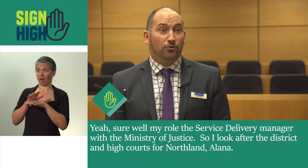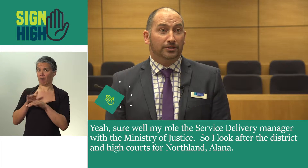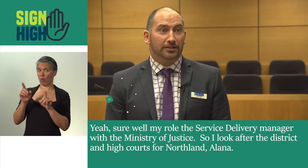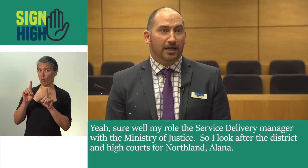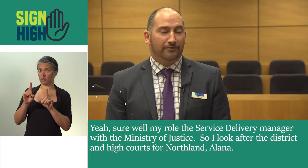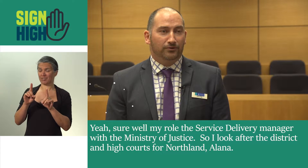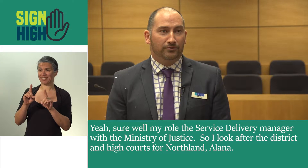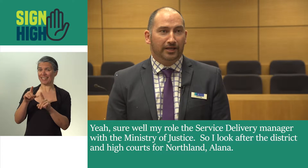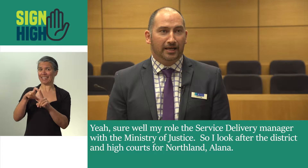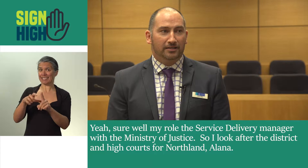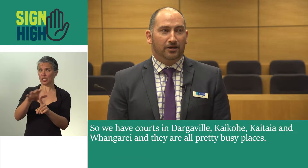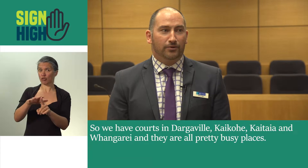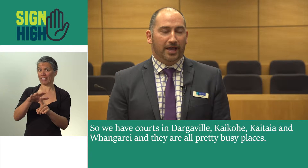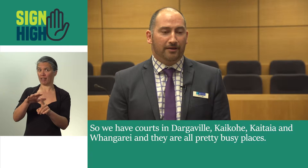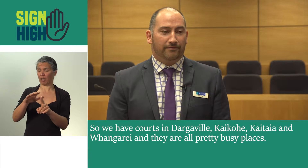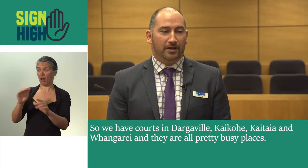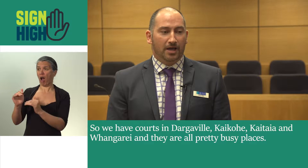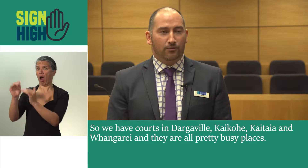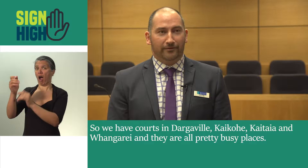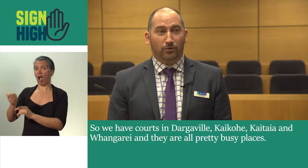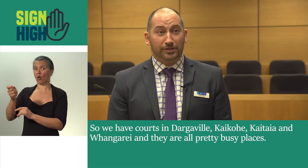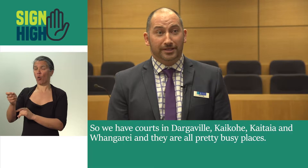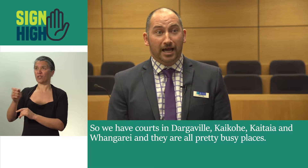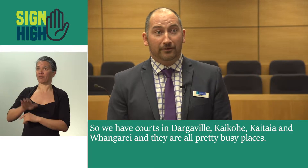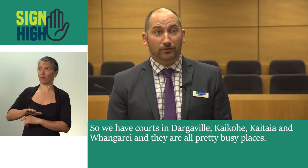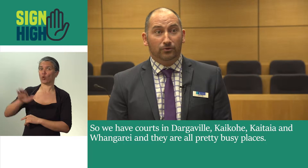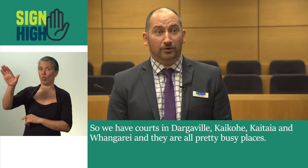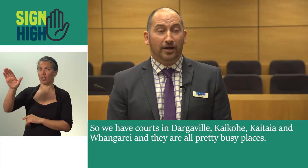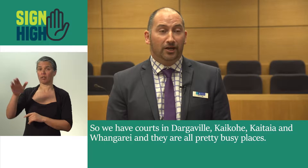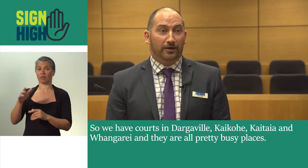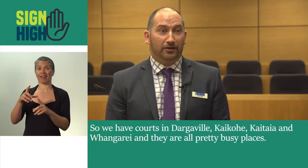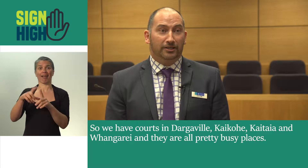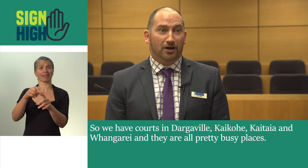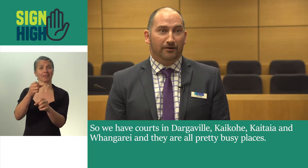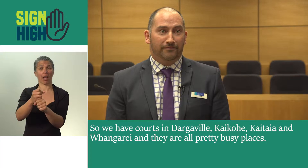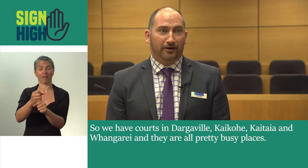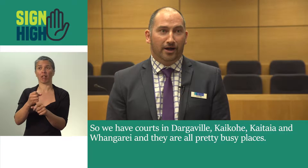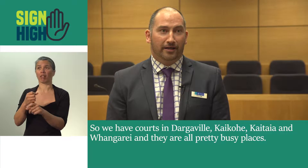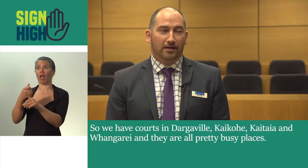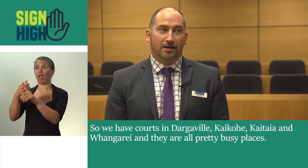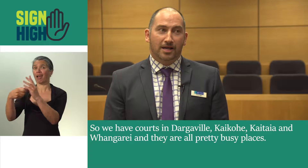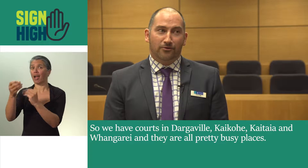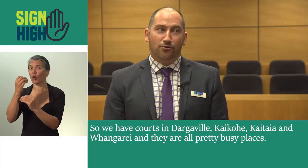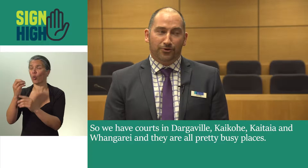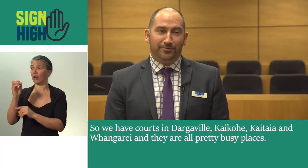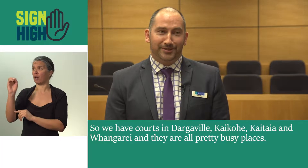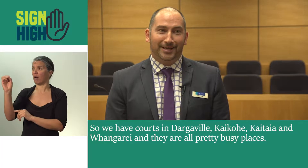Courts for Northern Ireland. So we have courts in Dargaville, Kaikohe, Kaitaia and Whangarei. And they're all pretty busy